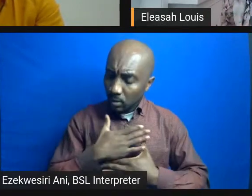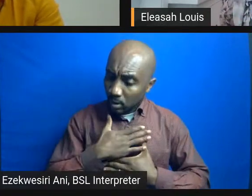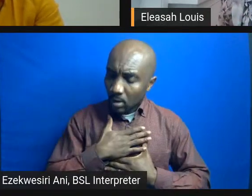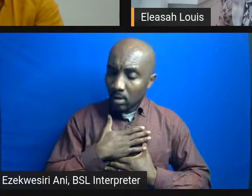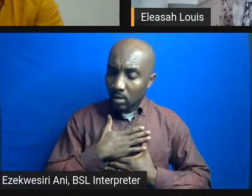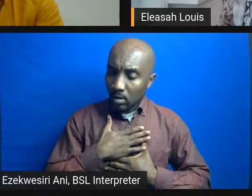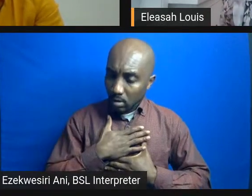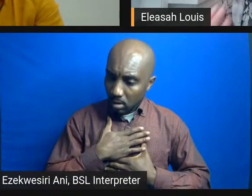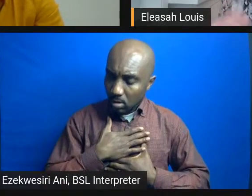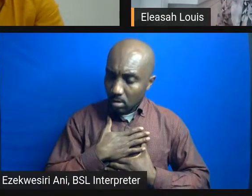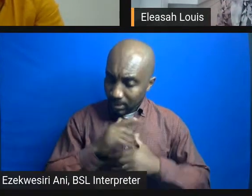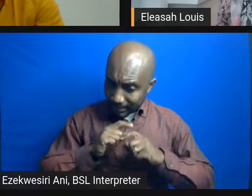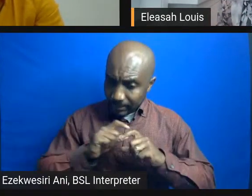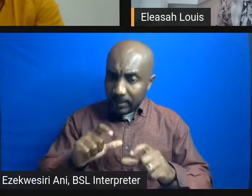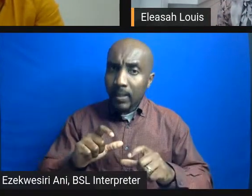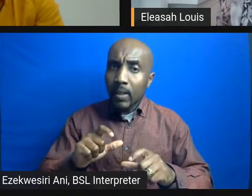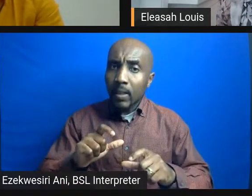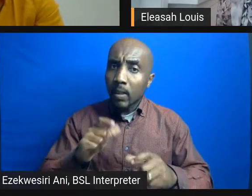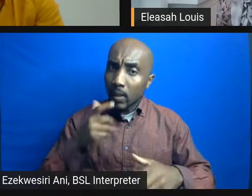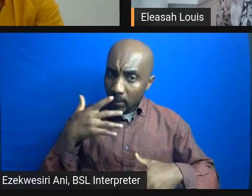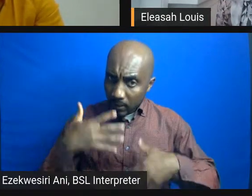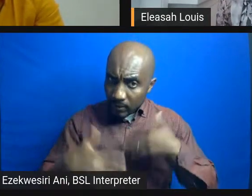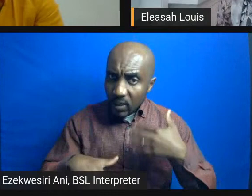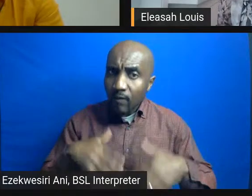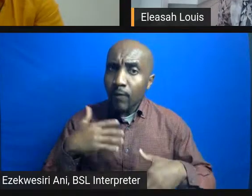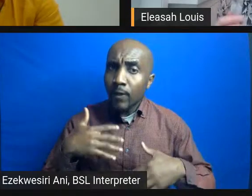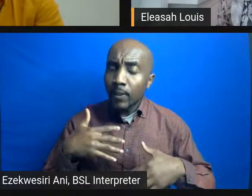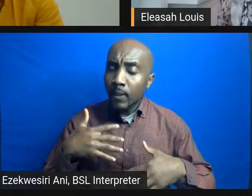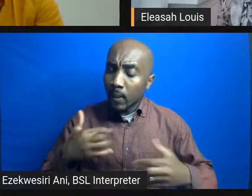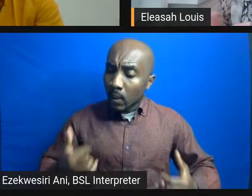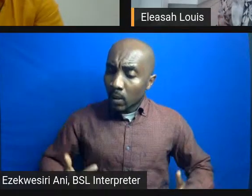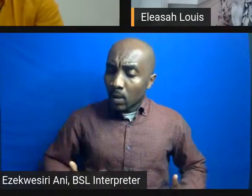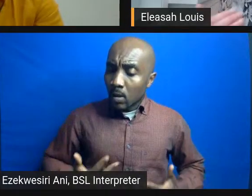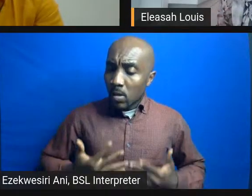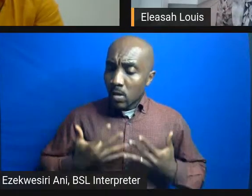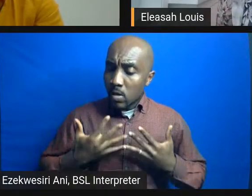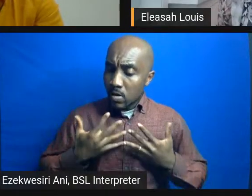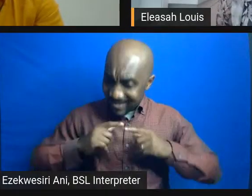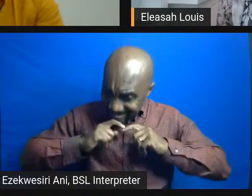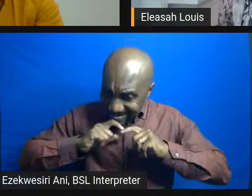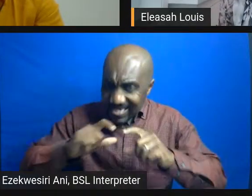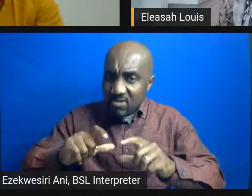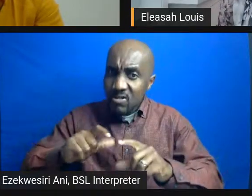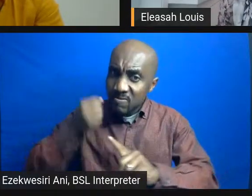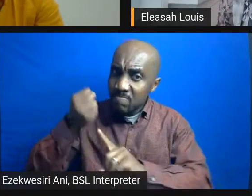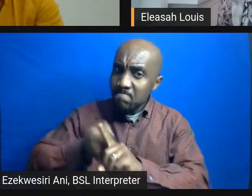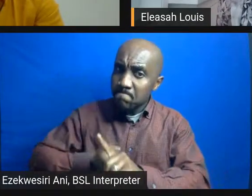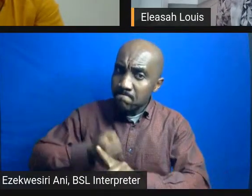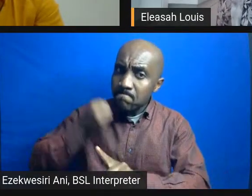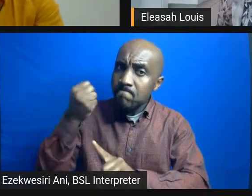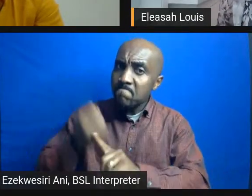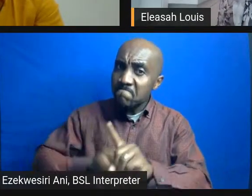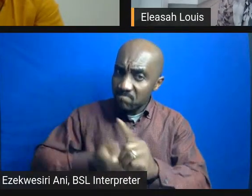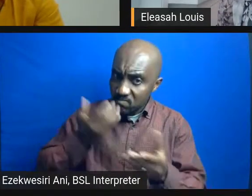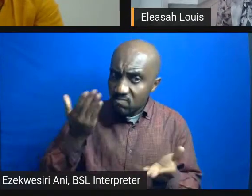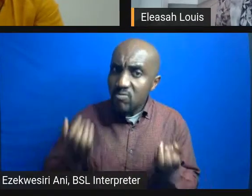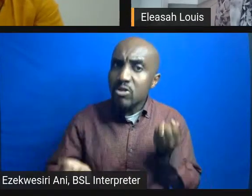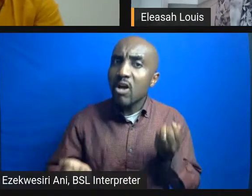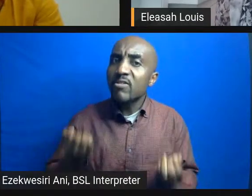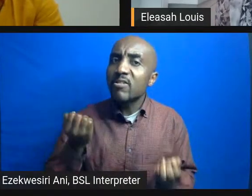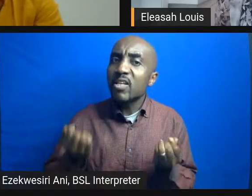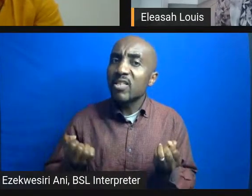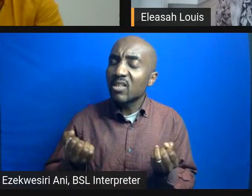that continues and that drives us to continue to seek justice and